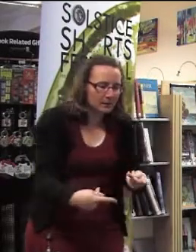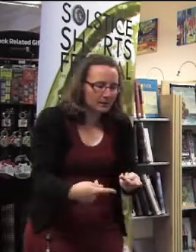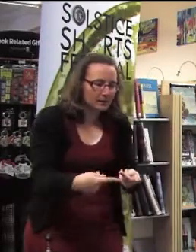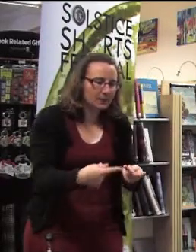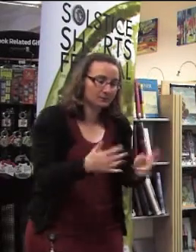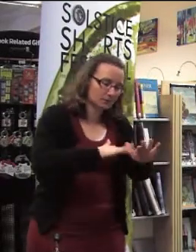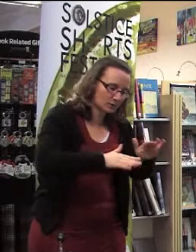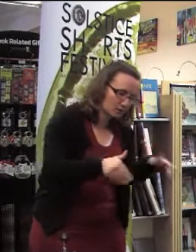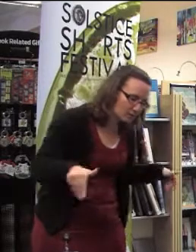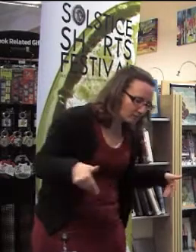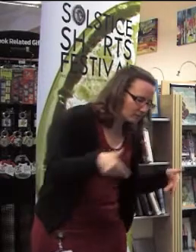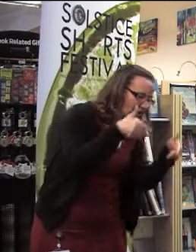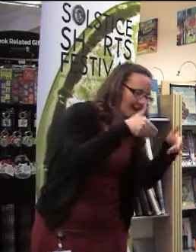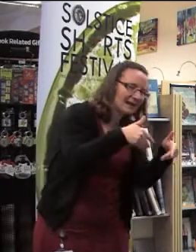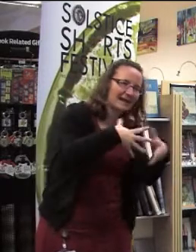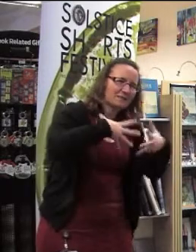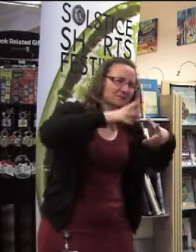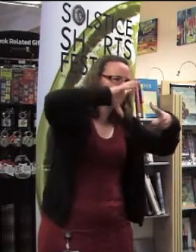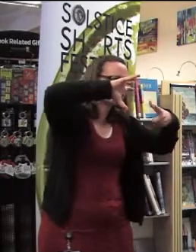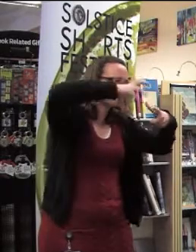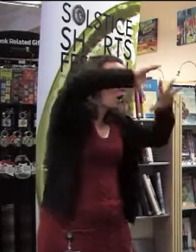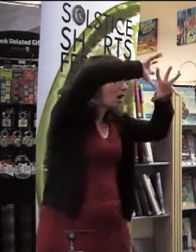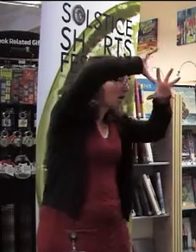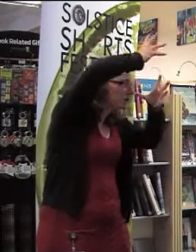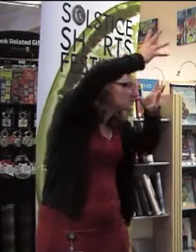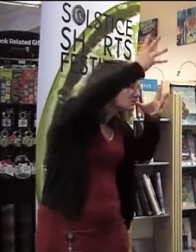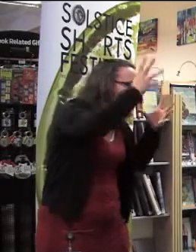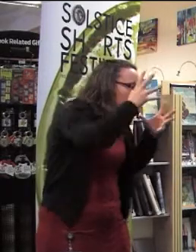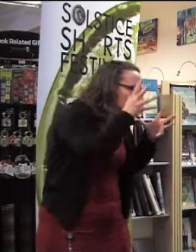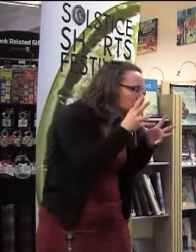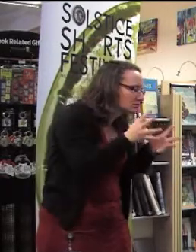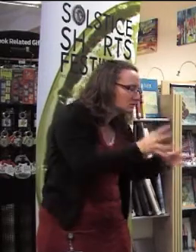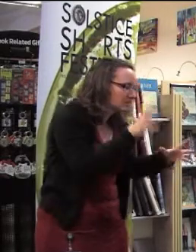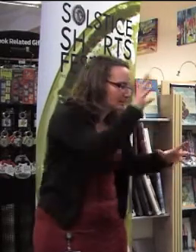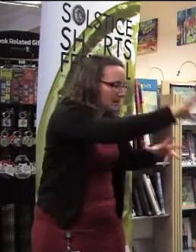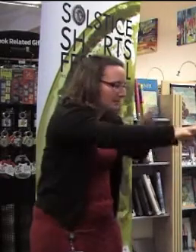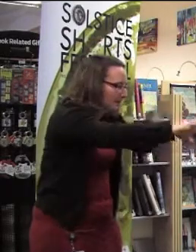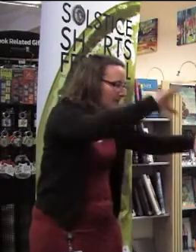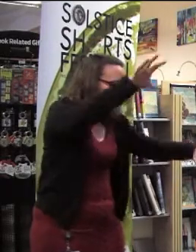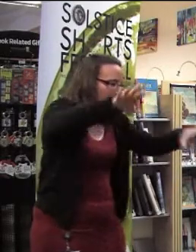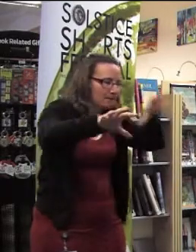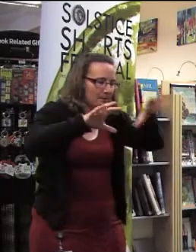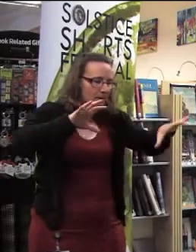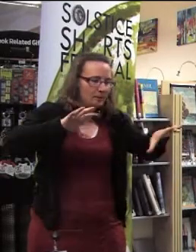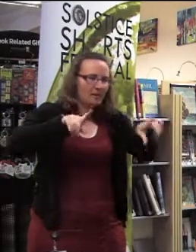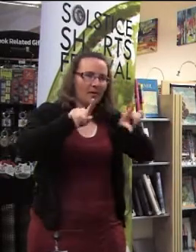floor, square as dice, scattered as if they'd fallen out of a monster's pocket.